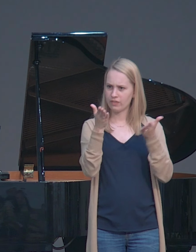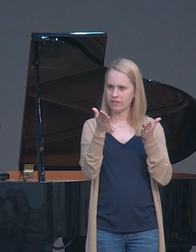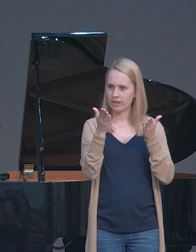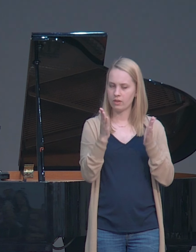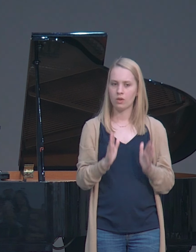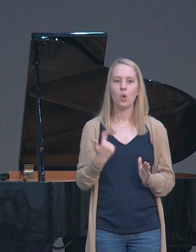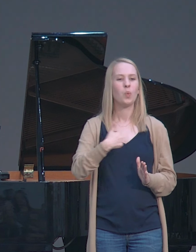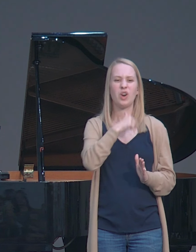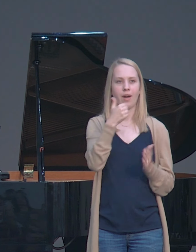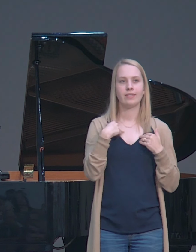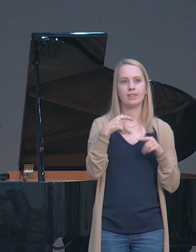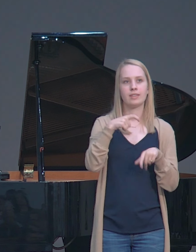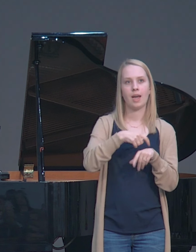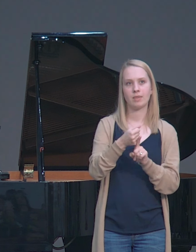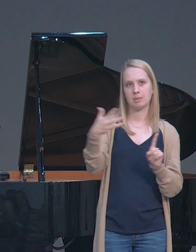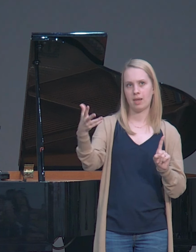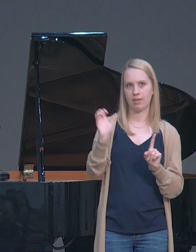This morning.